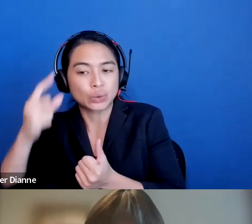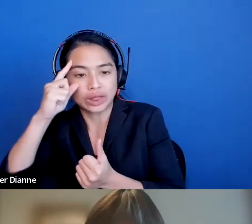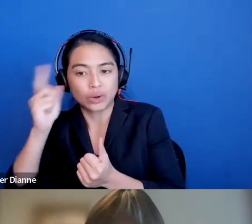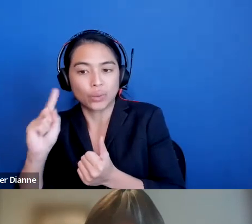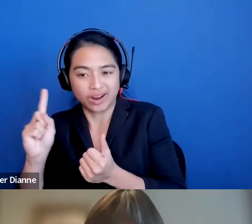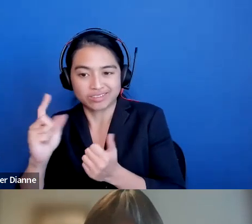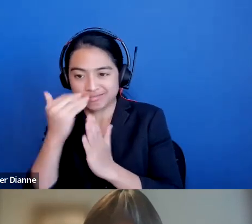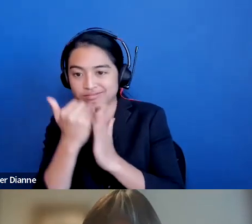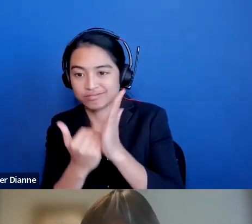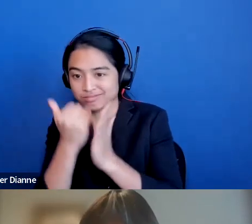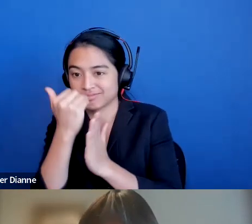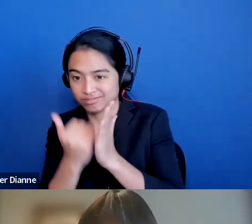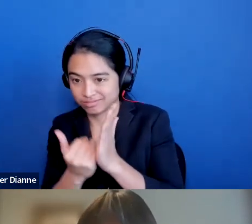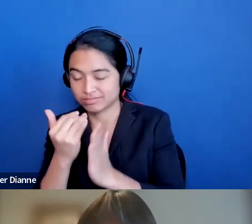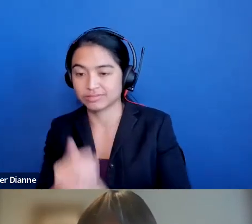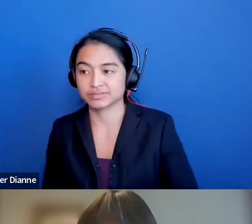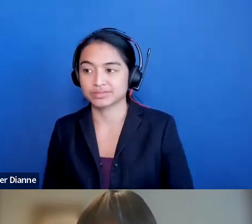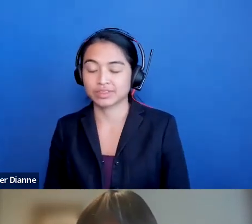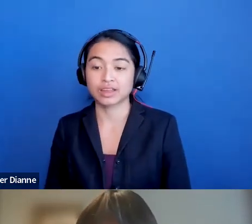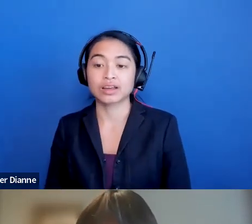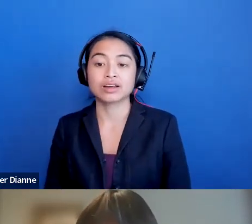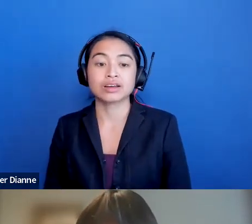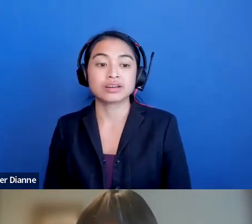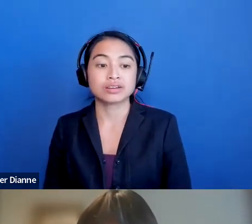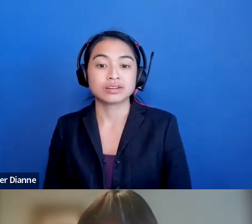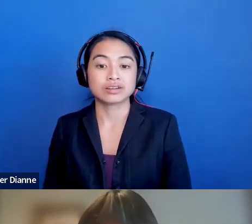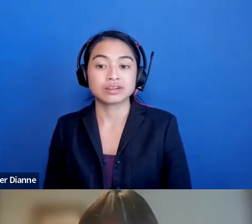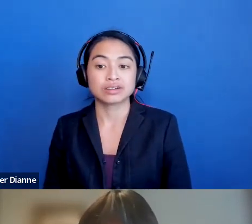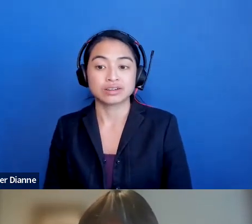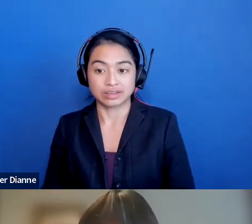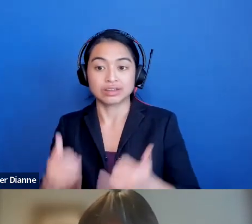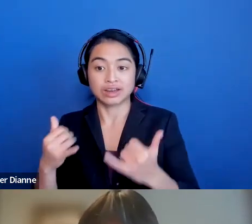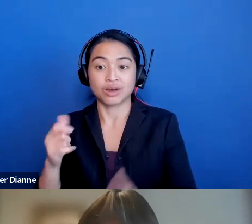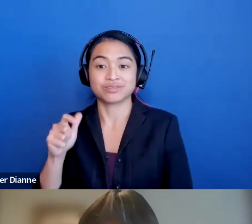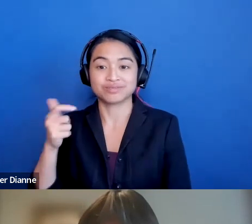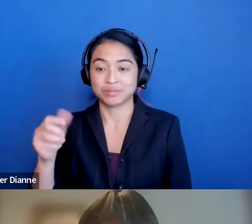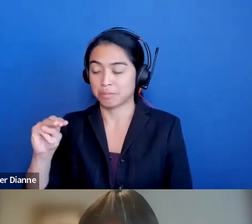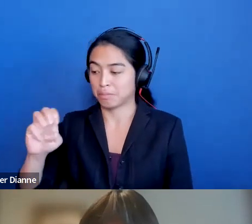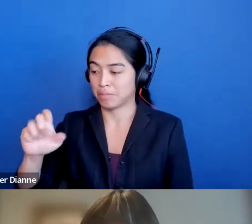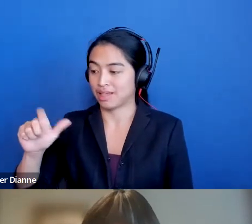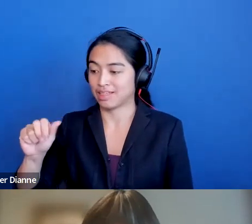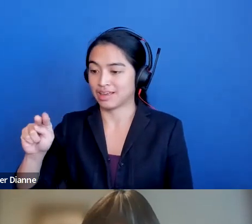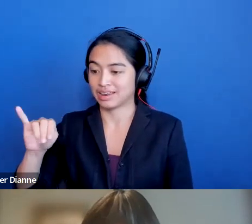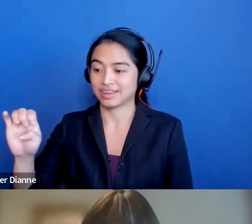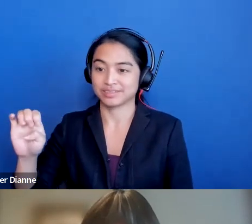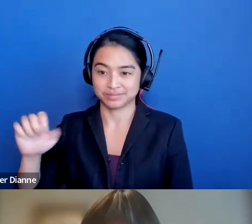I am going to now turn it over to Melanie.